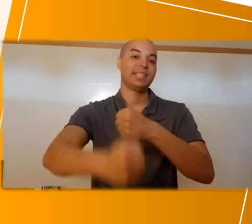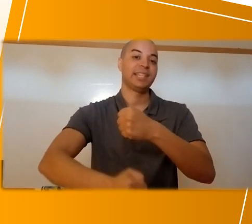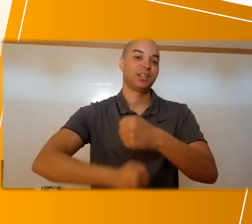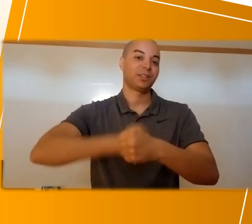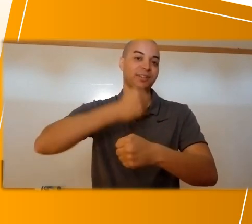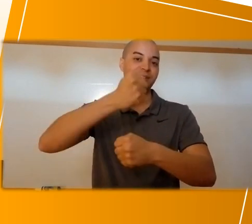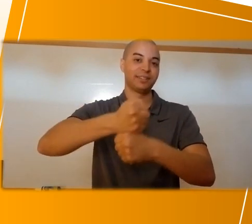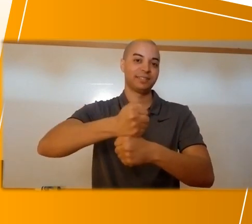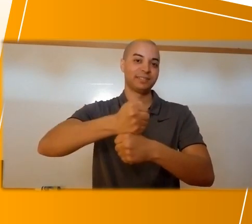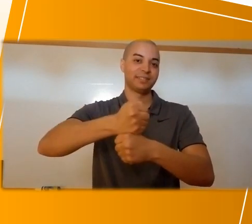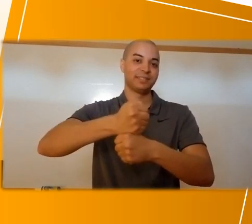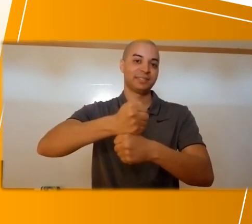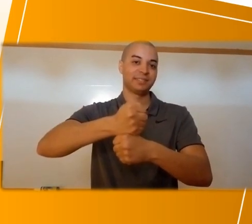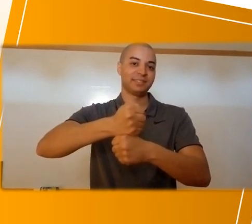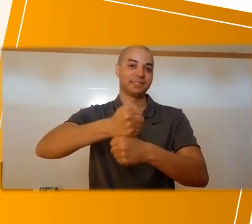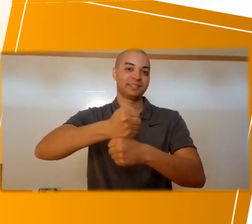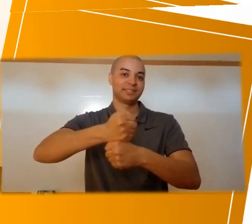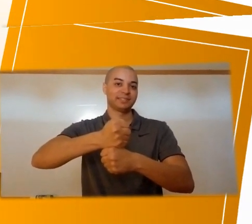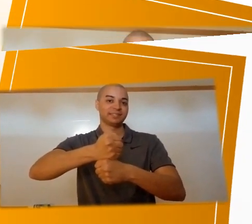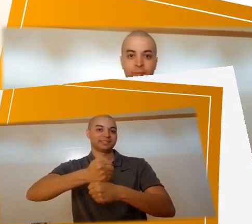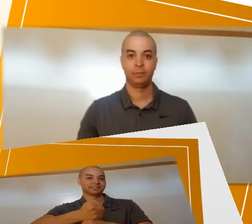A year.